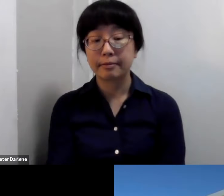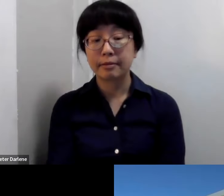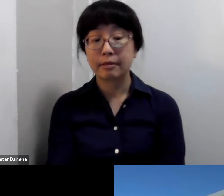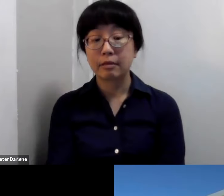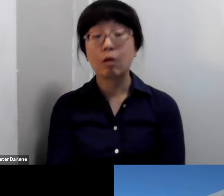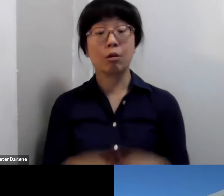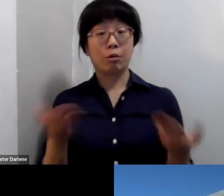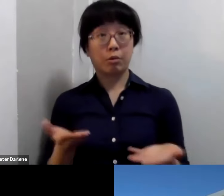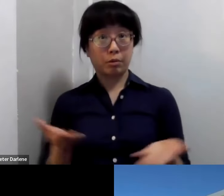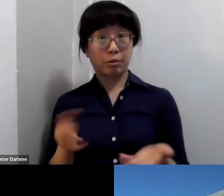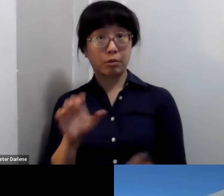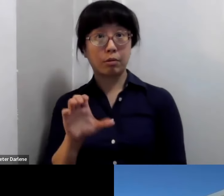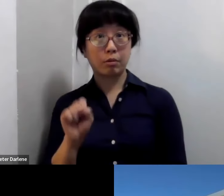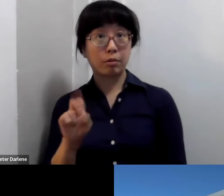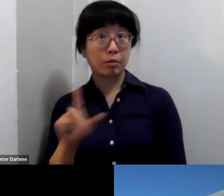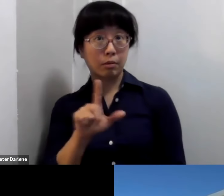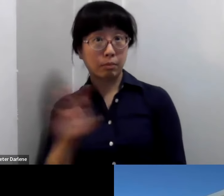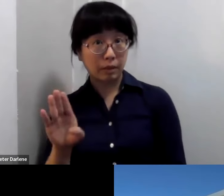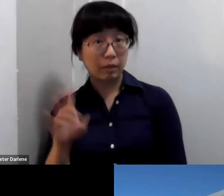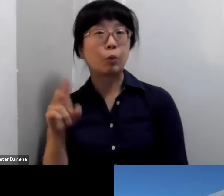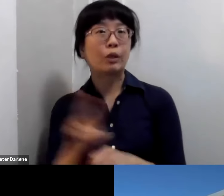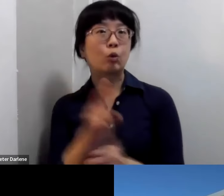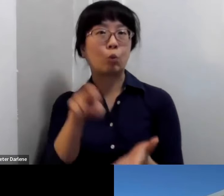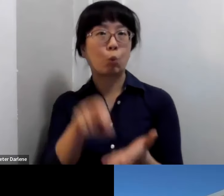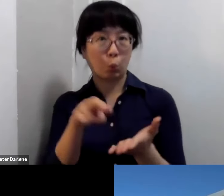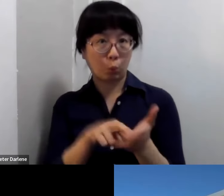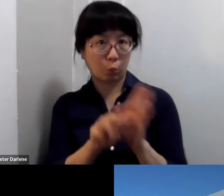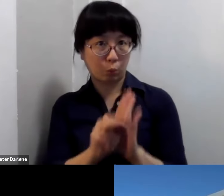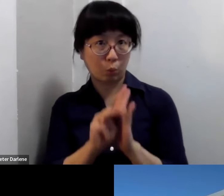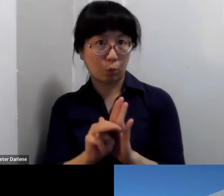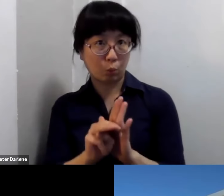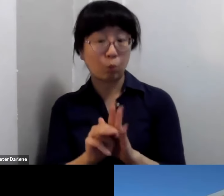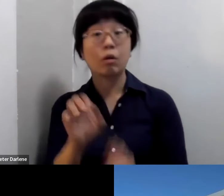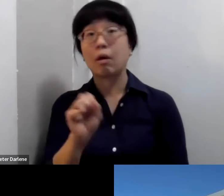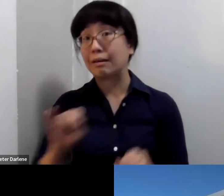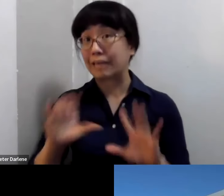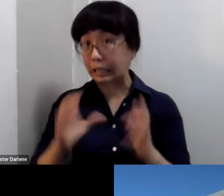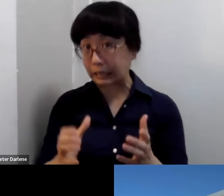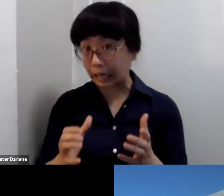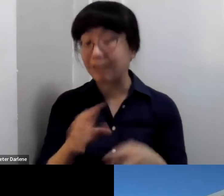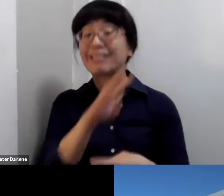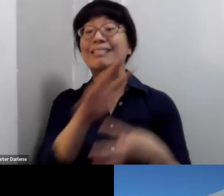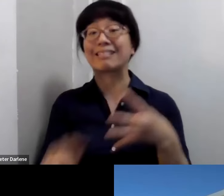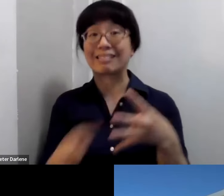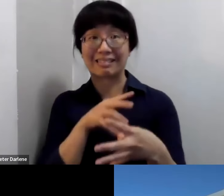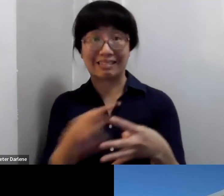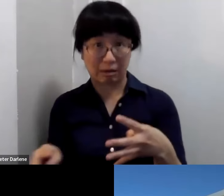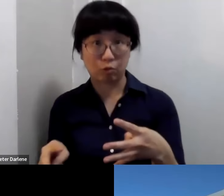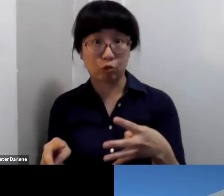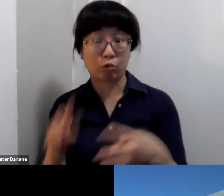Here at CSULB, we use the enrollment model where the SI class is scheduled into the